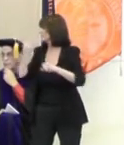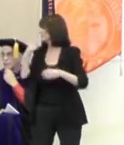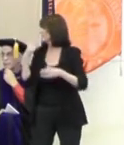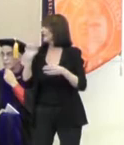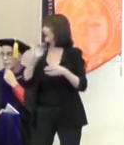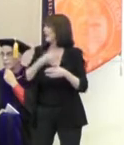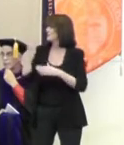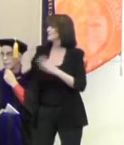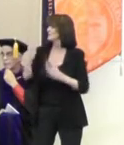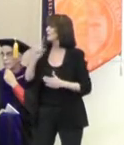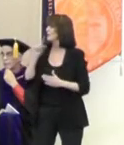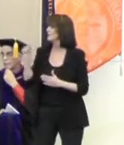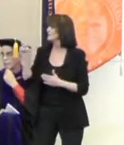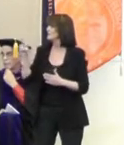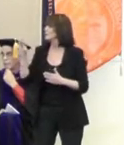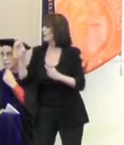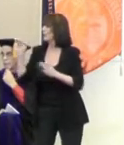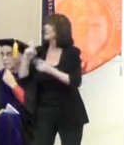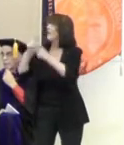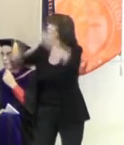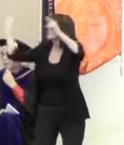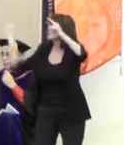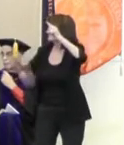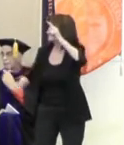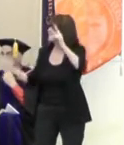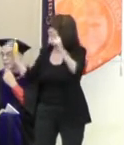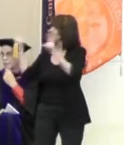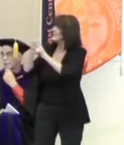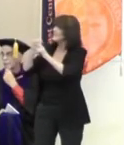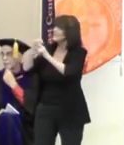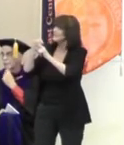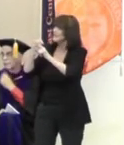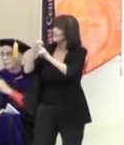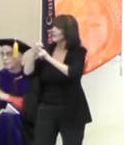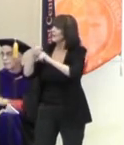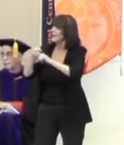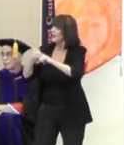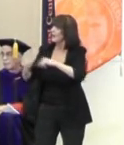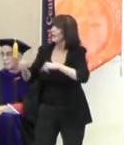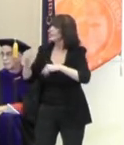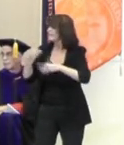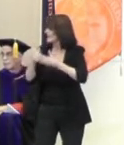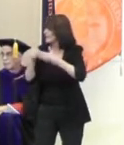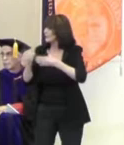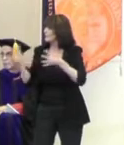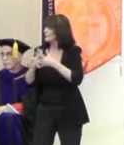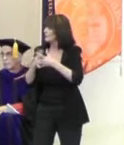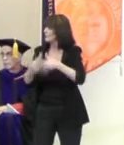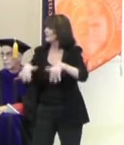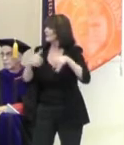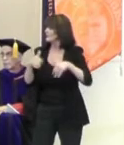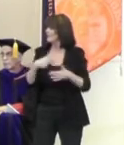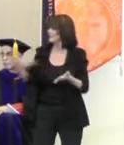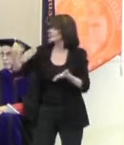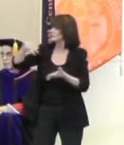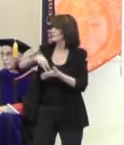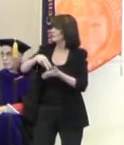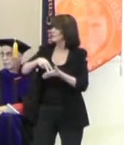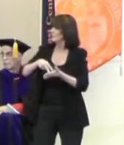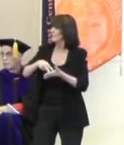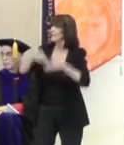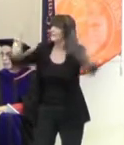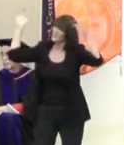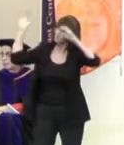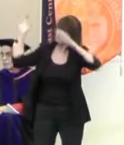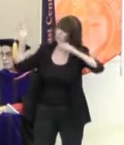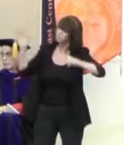And boy, a strike of lightning came and struck him over the football field. Everybody screamed, and I stood up and just pound burst, and it came